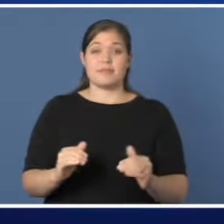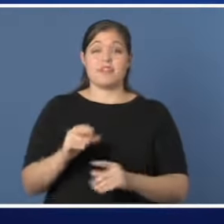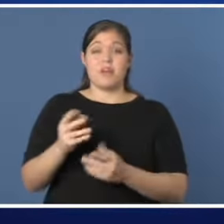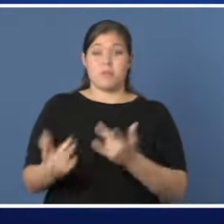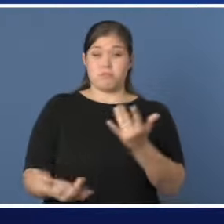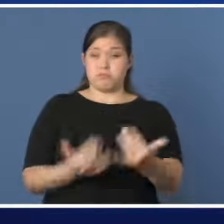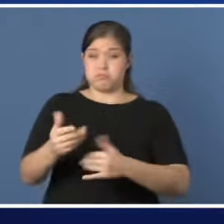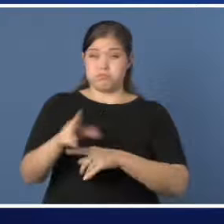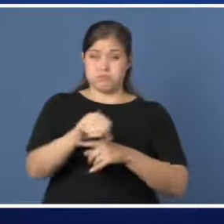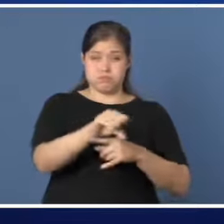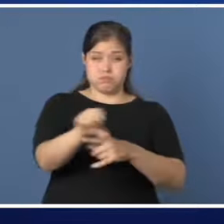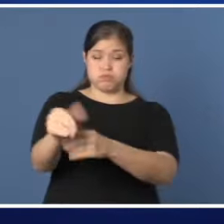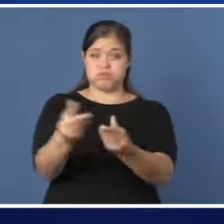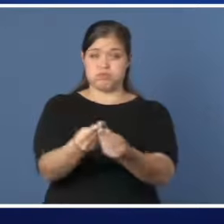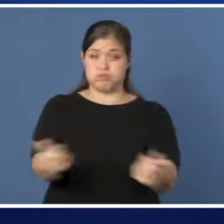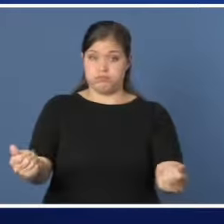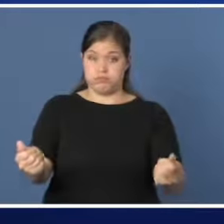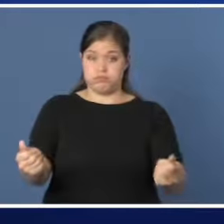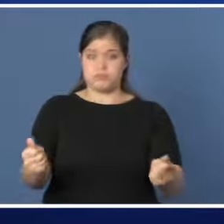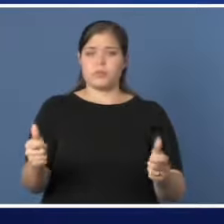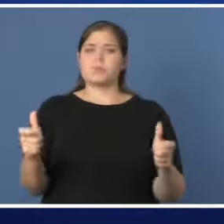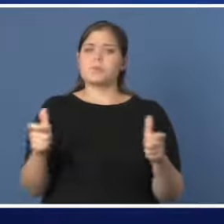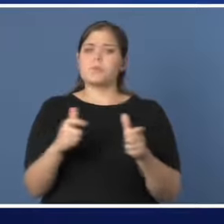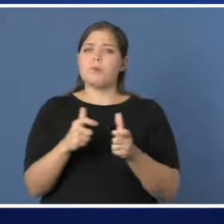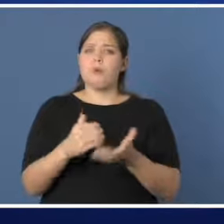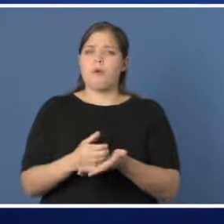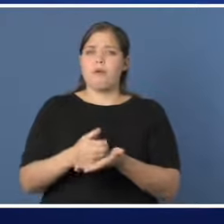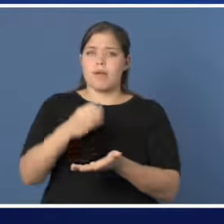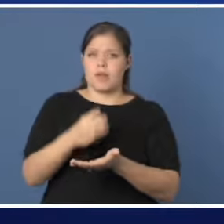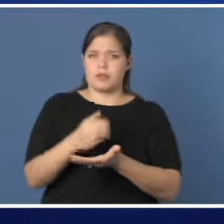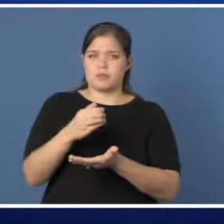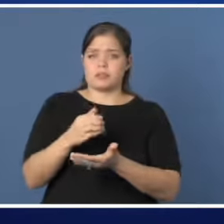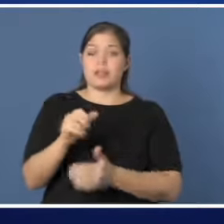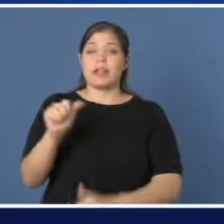Fire extinguisher. Small canister.